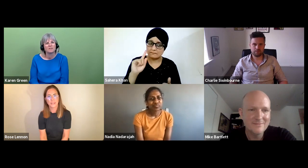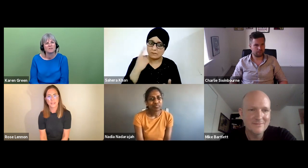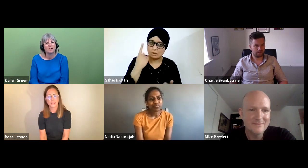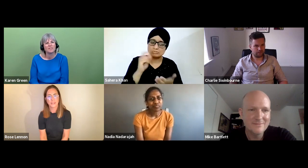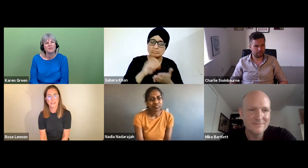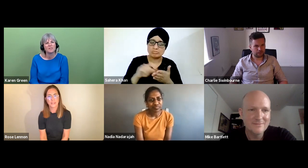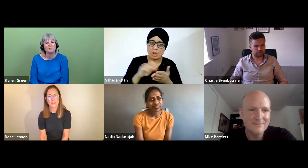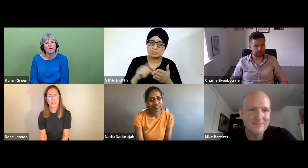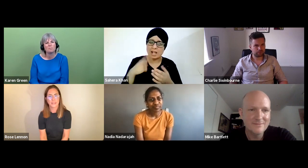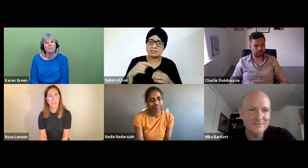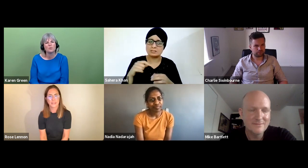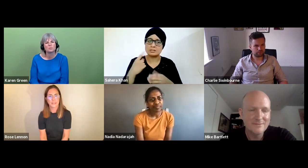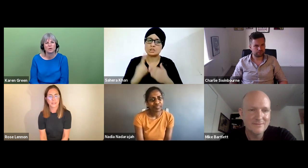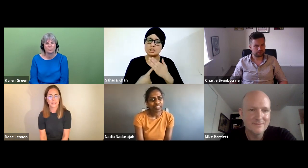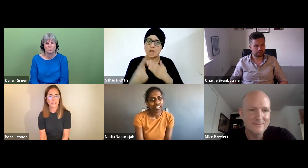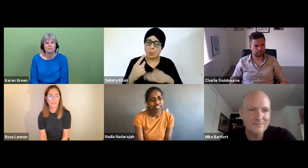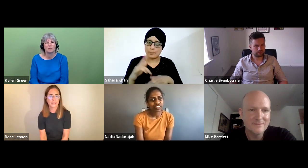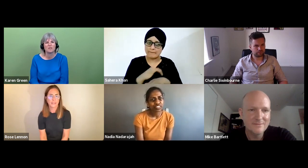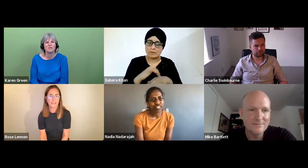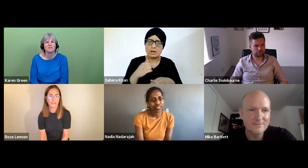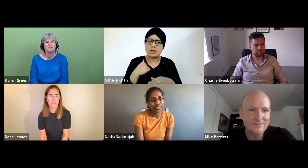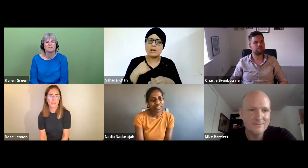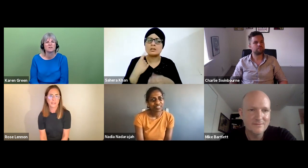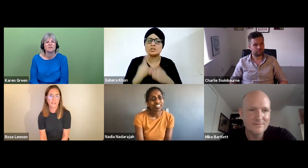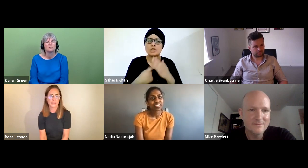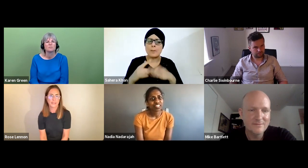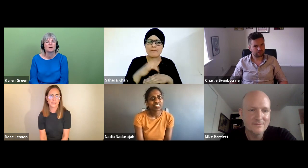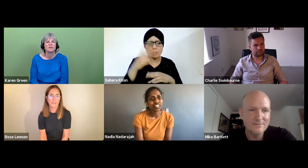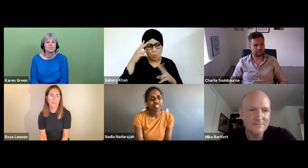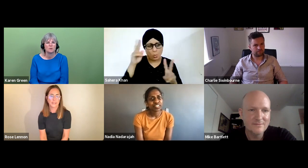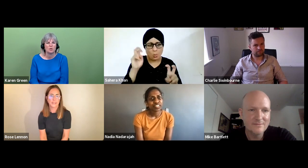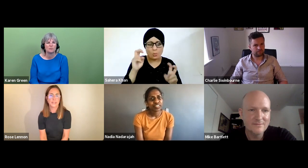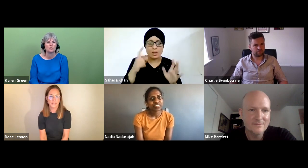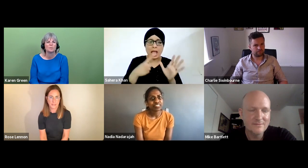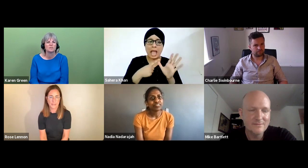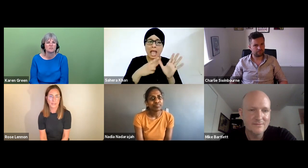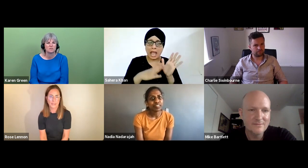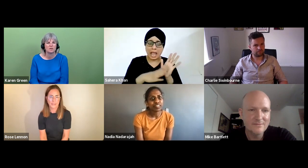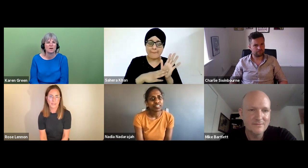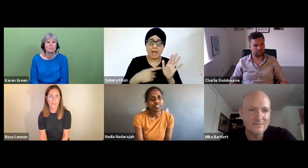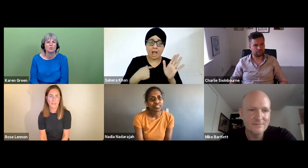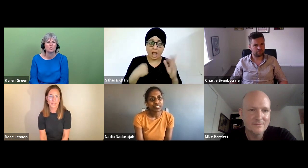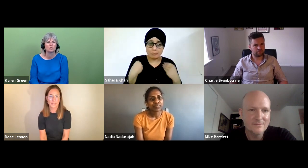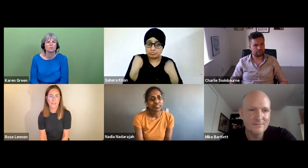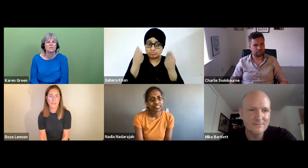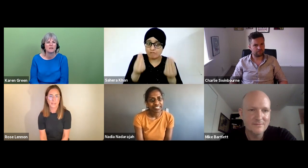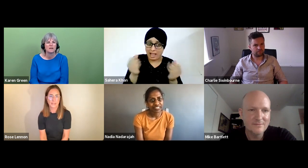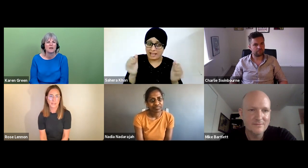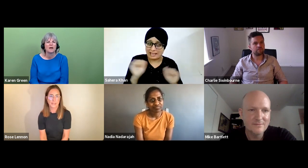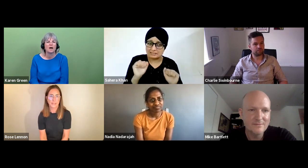I think I'm most proud of is my solo performance called I